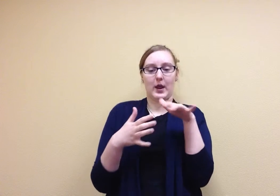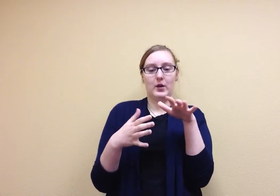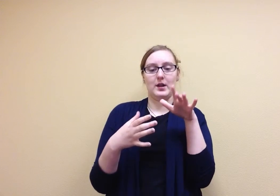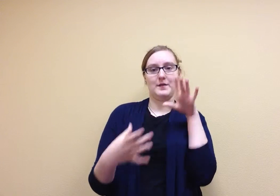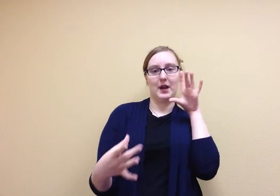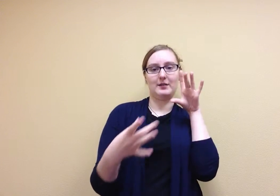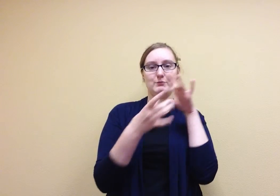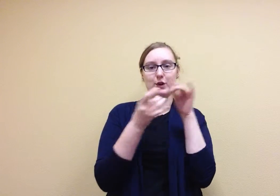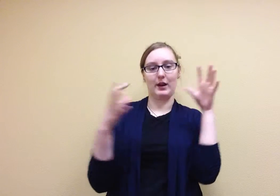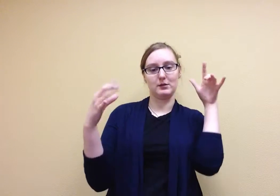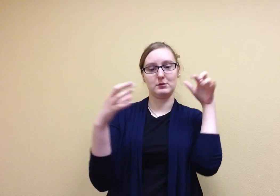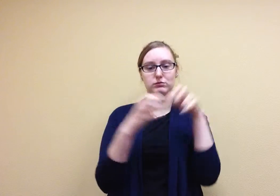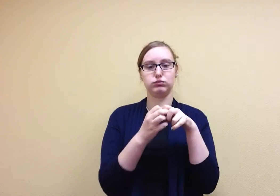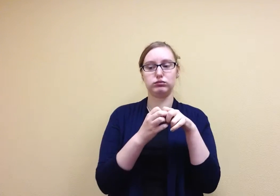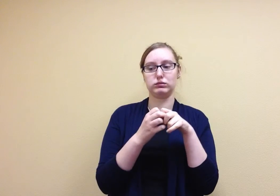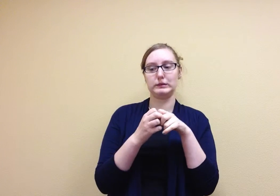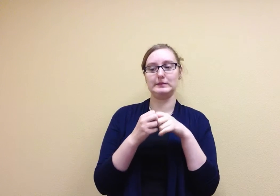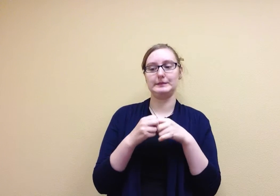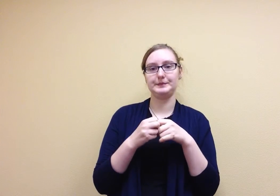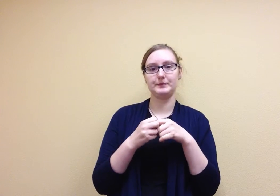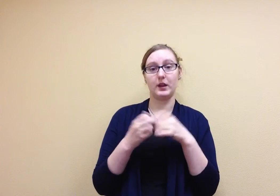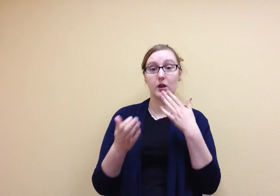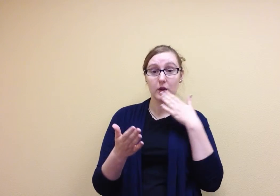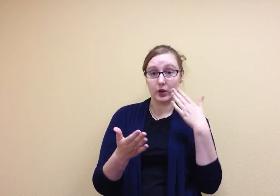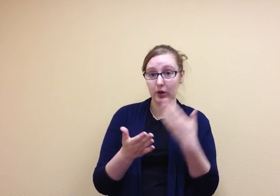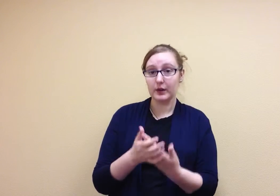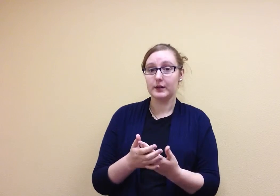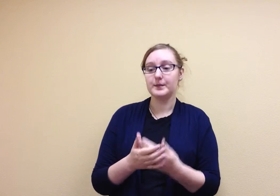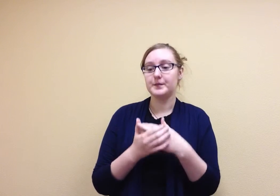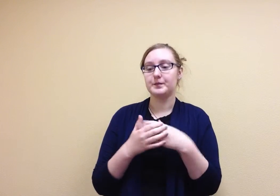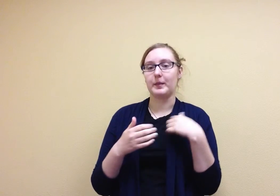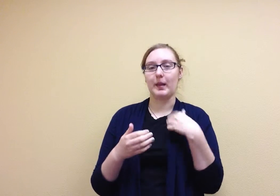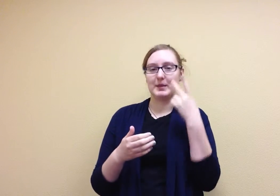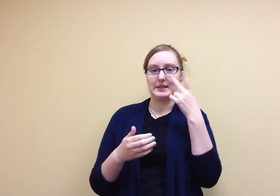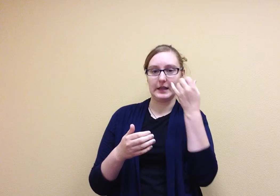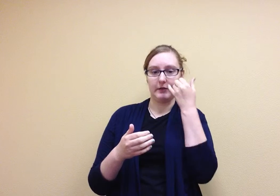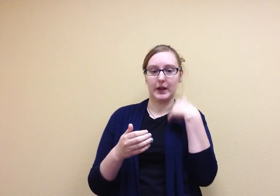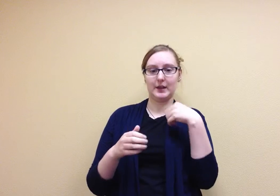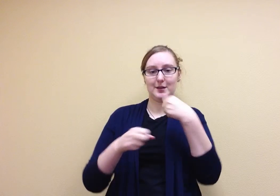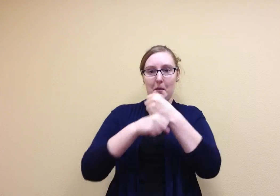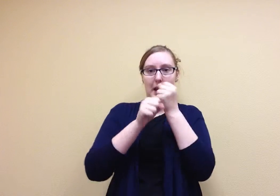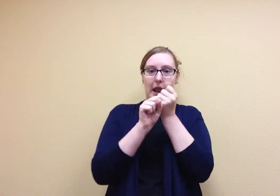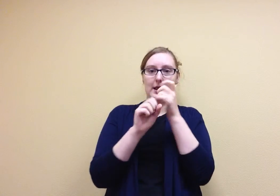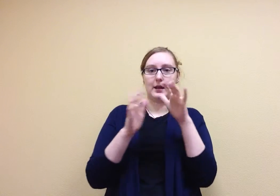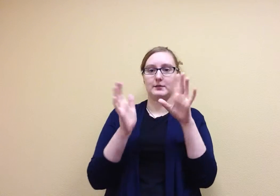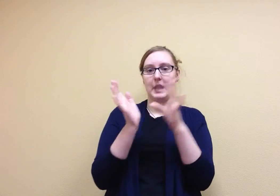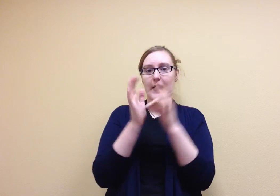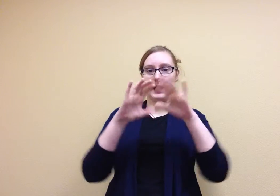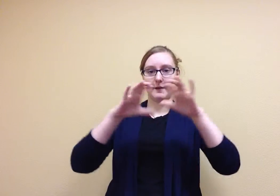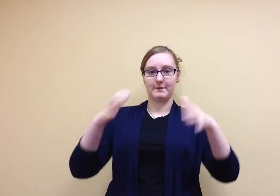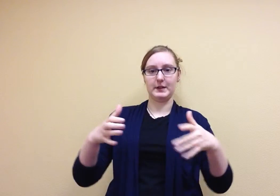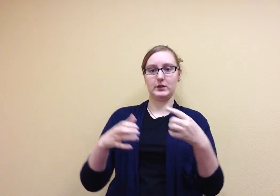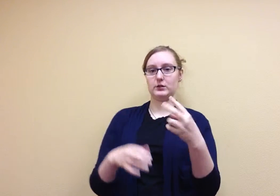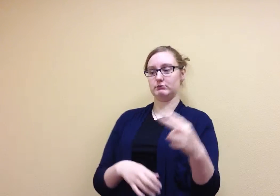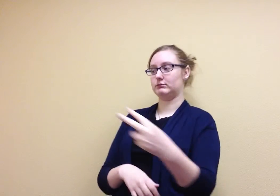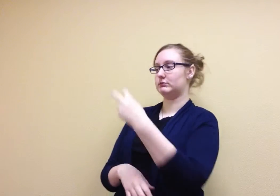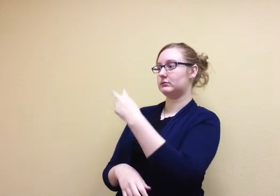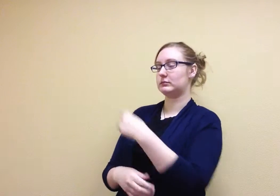or a certain amount. Very good. Let's see if I can create a magnetic field up here on the overhead. What I have is iron